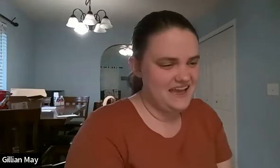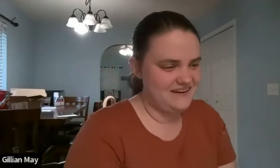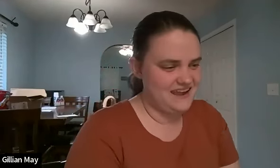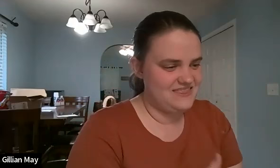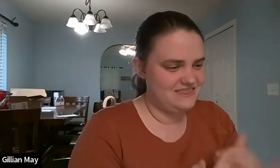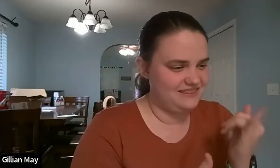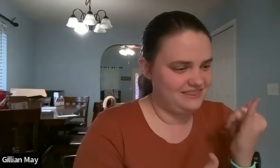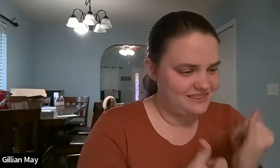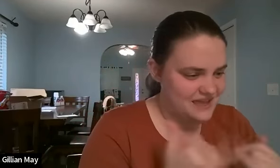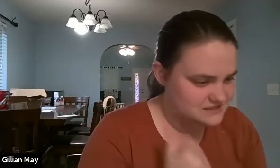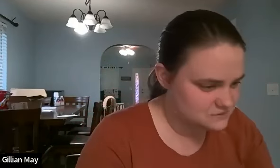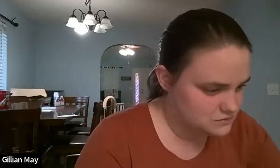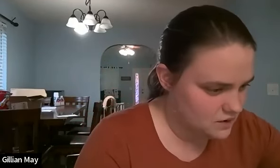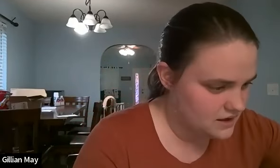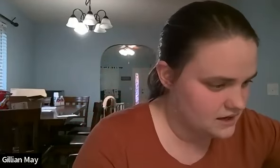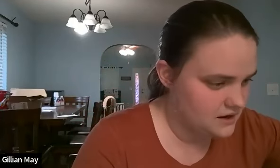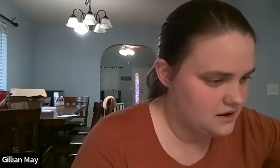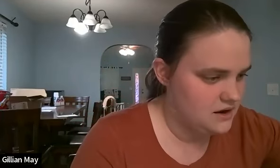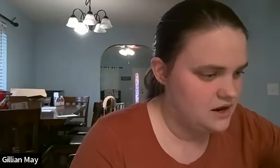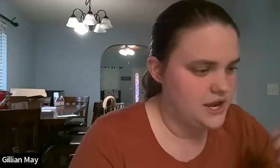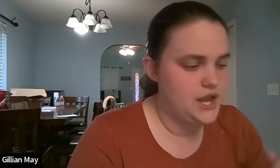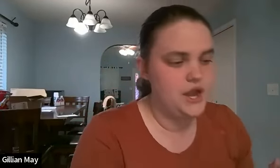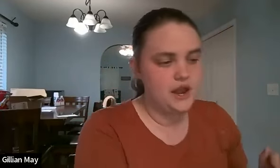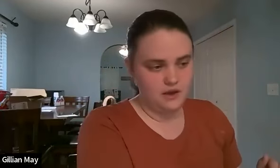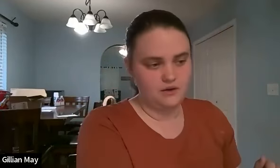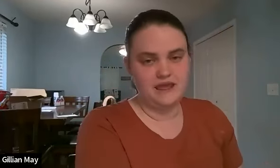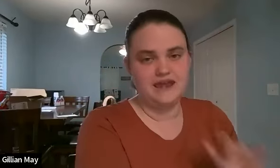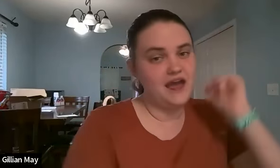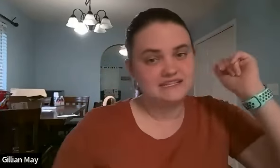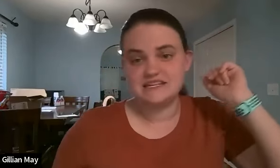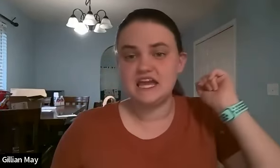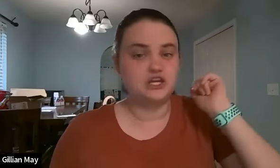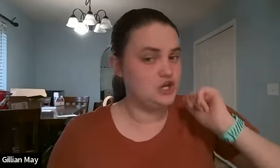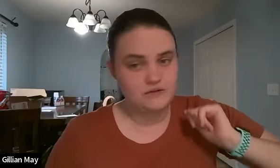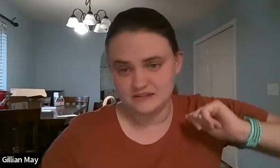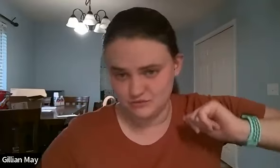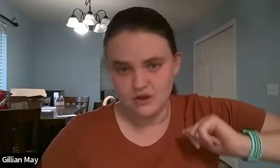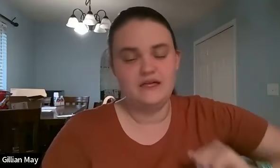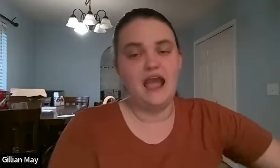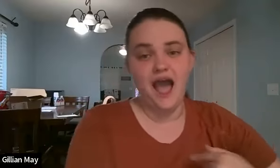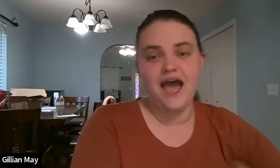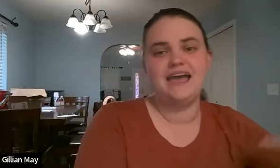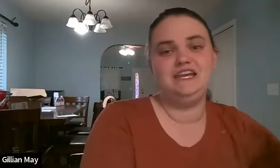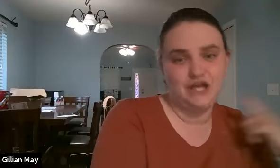All right. And then the last one. No. And not as in like, no, that's wrong. Like, I